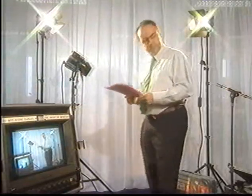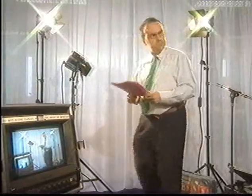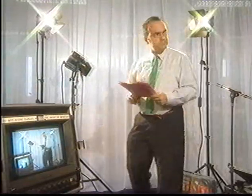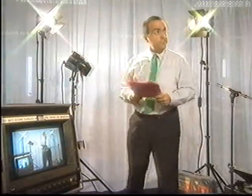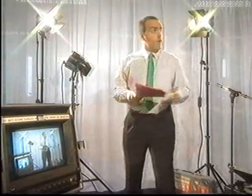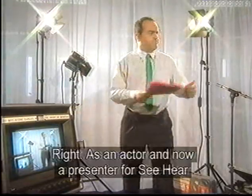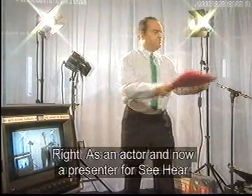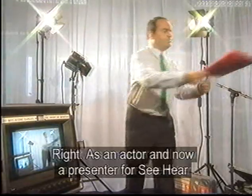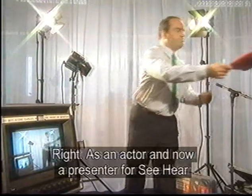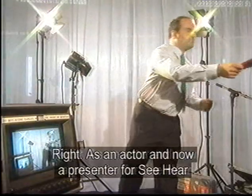Right.